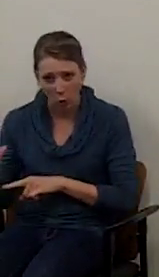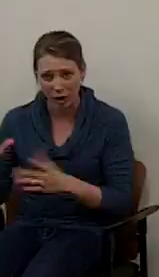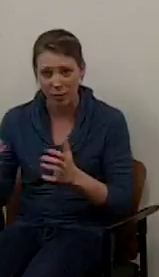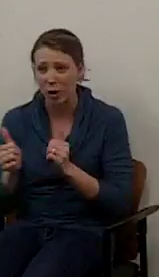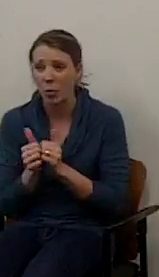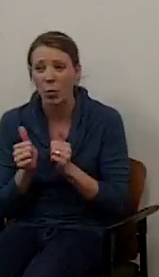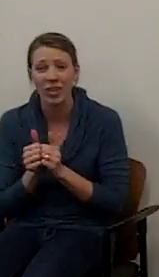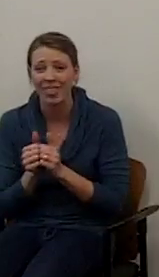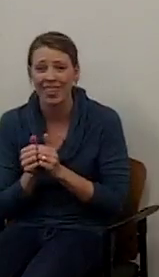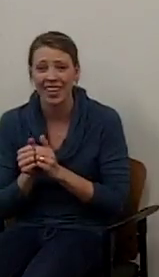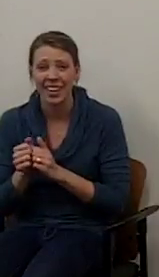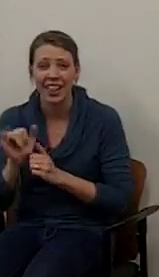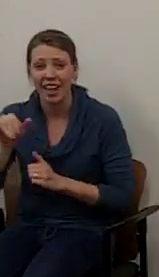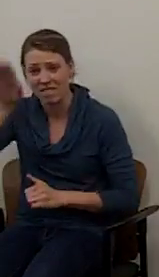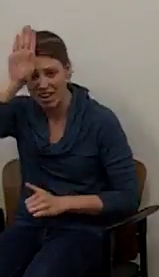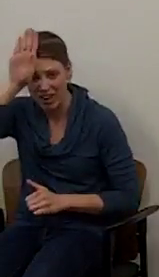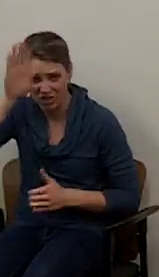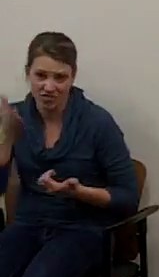even firefighters.